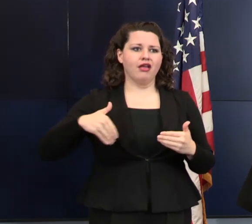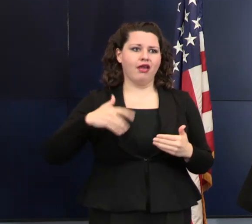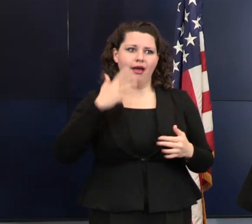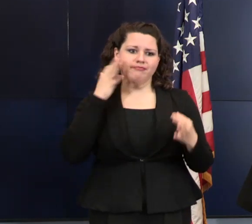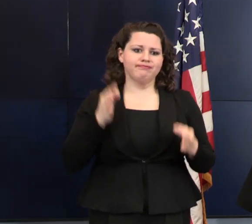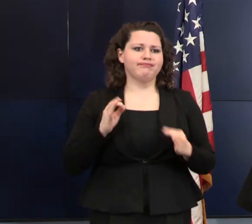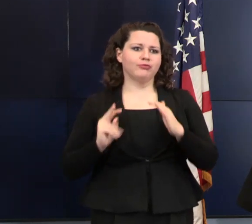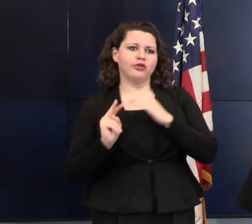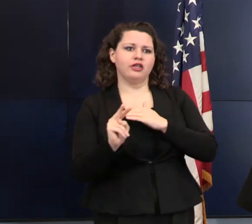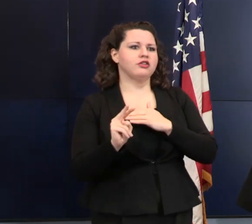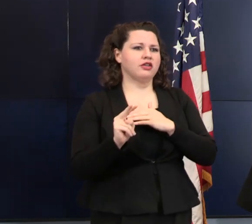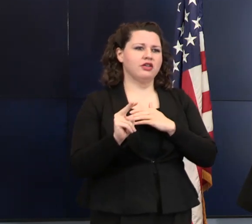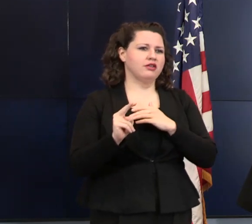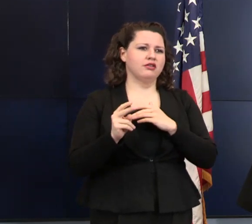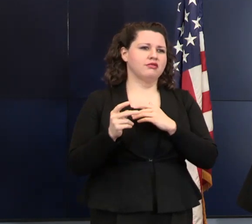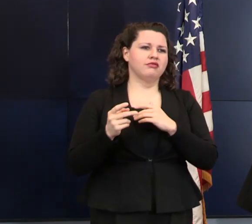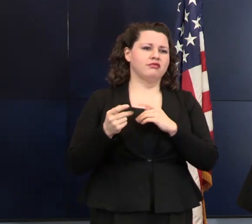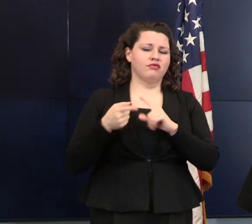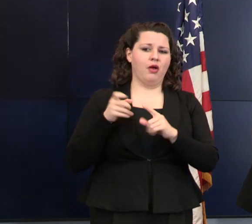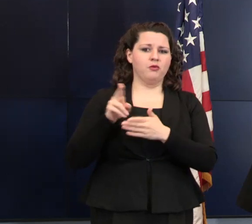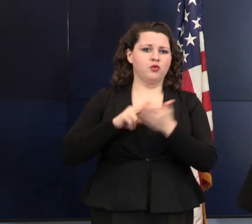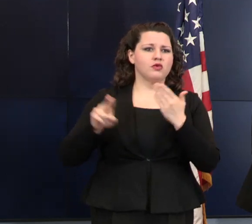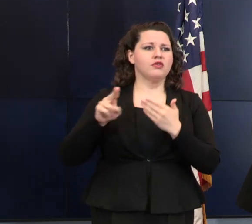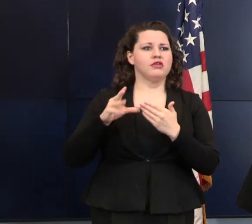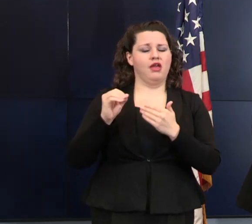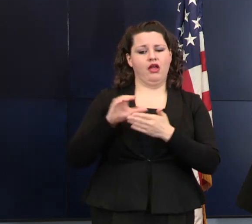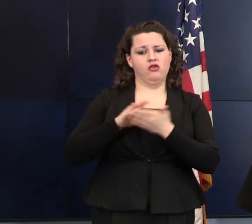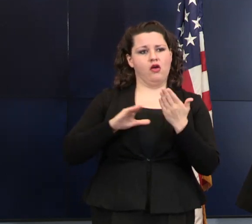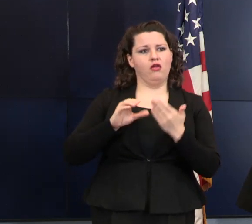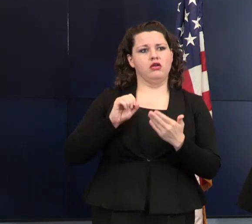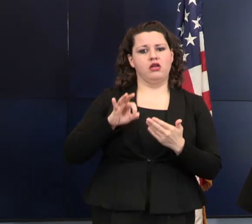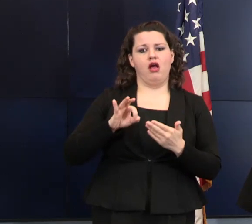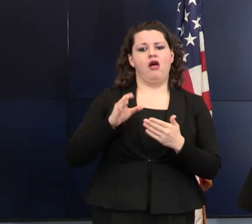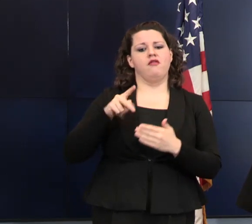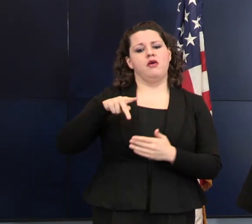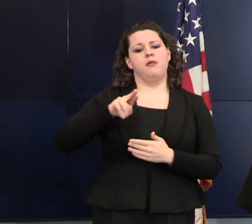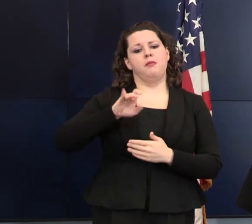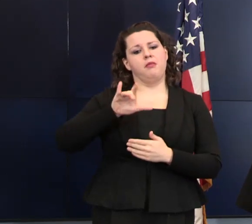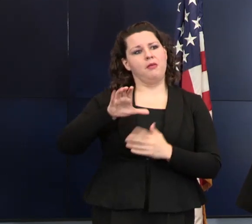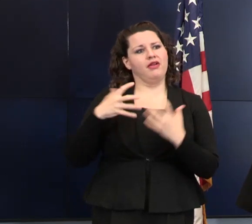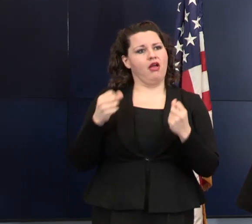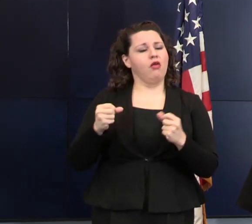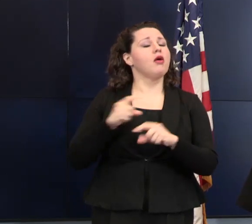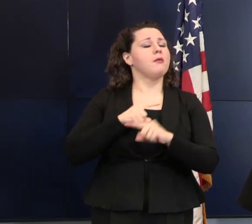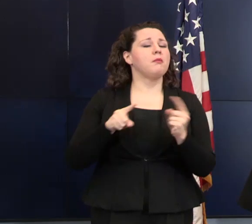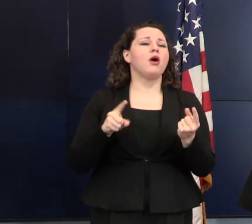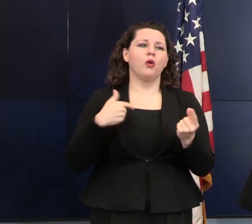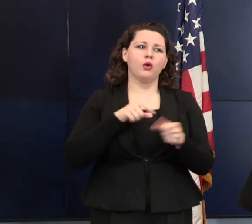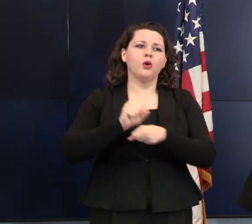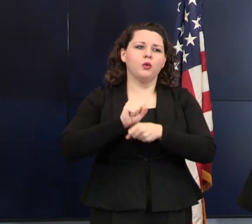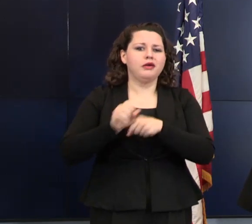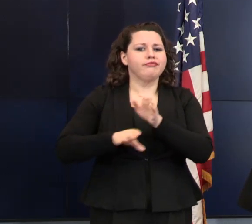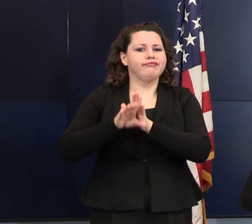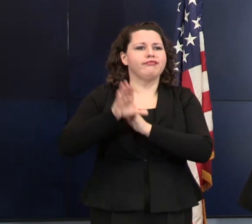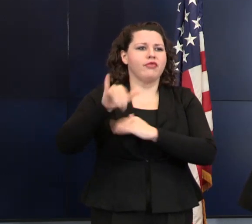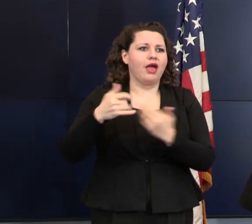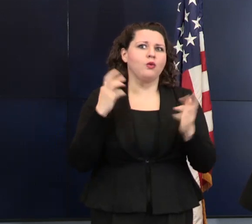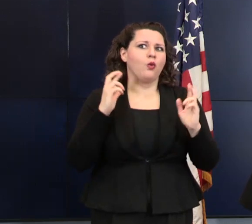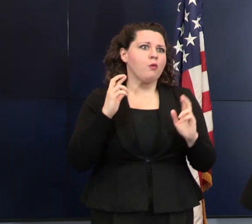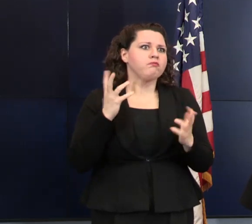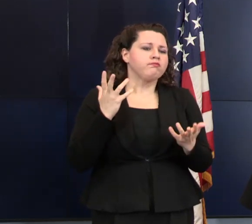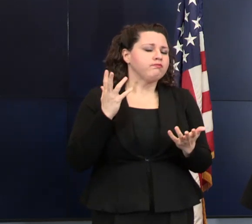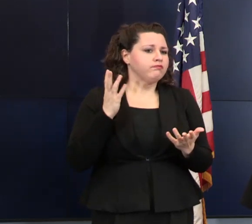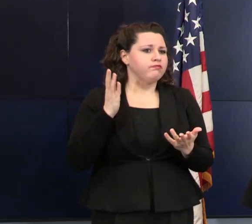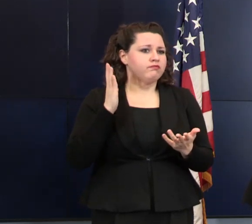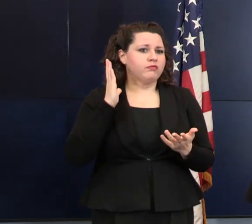the University College of Public Health in terms of when exactly we'll be able to have that, but do know that we're working on it, and we hope to have it